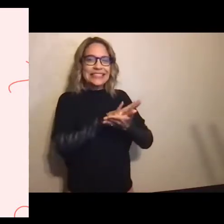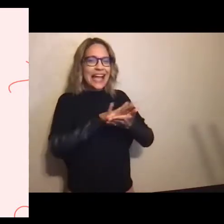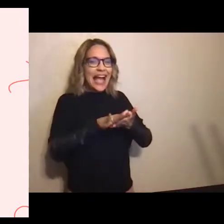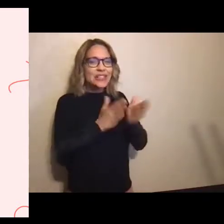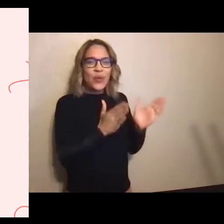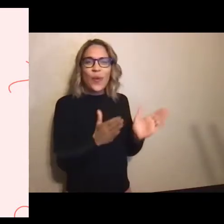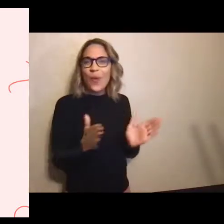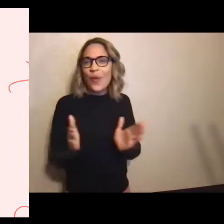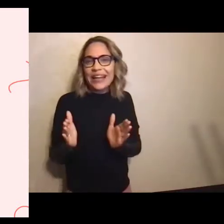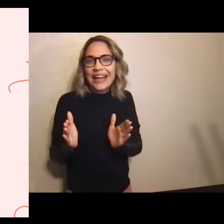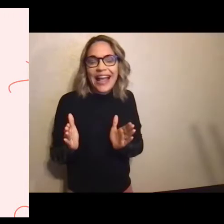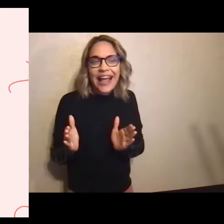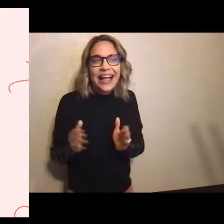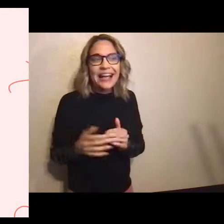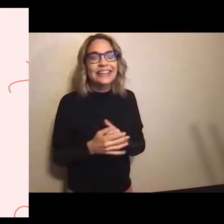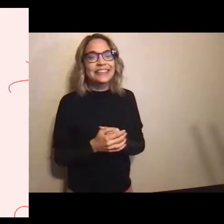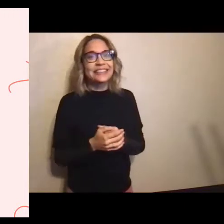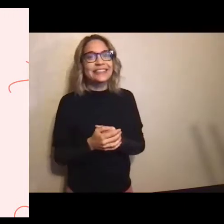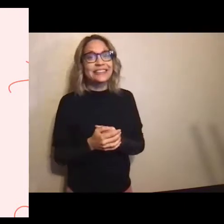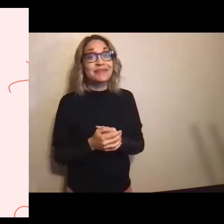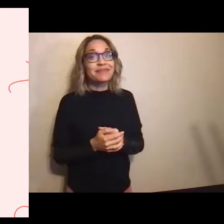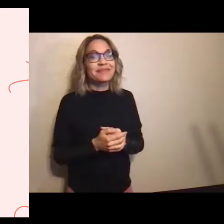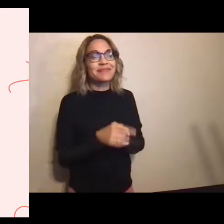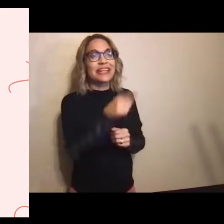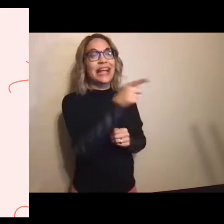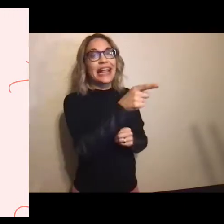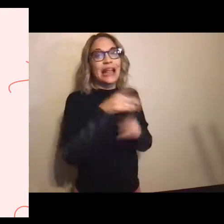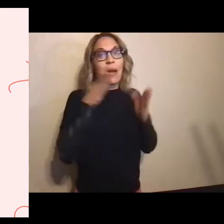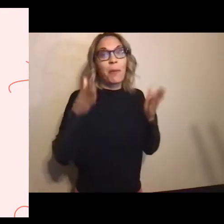It's visually pleasing.